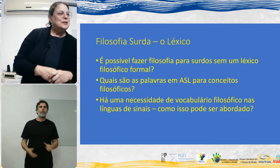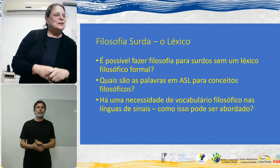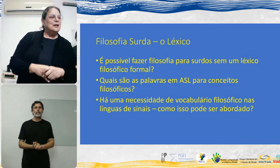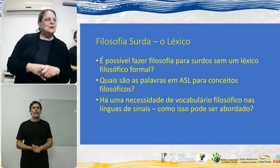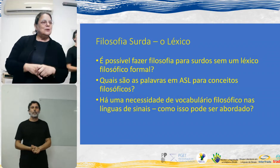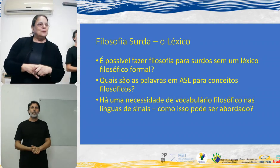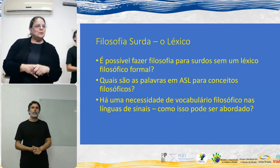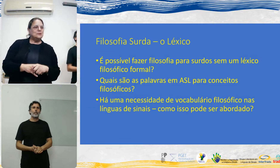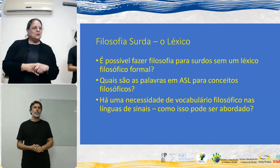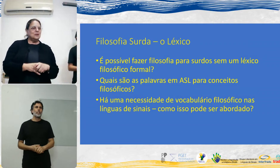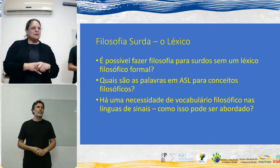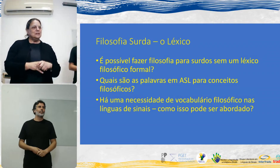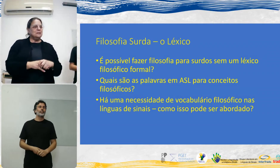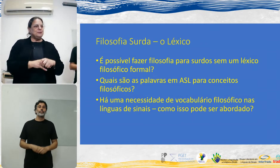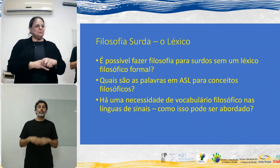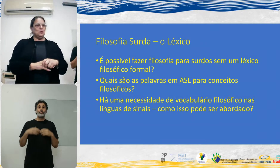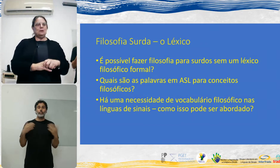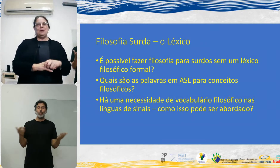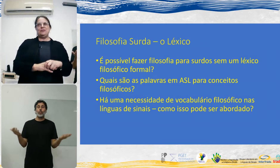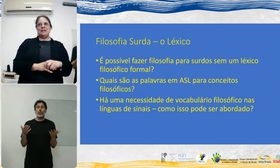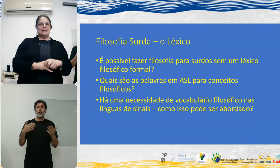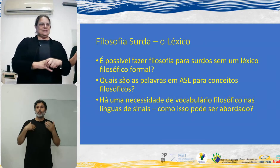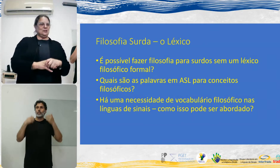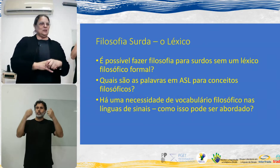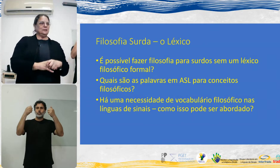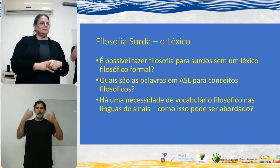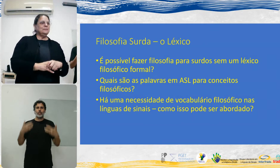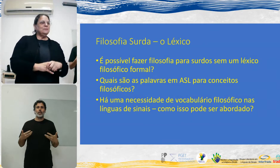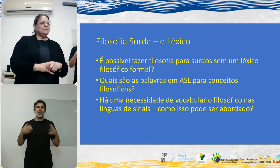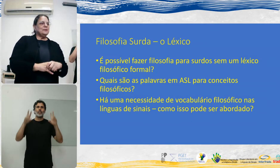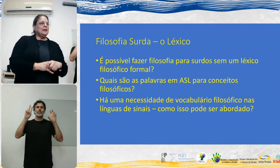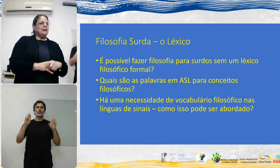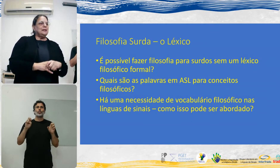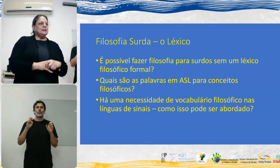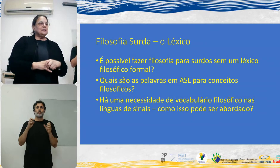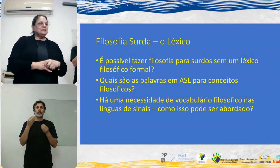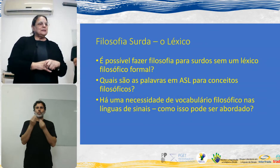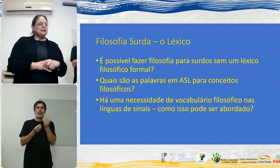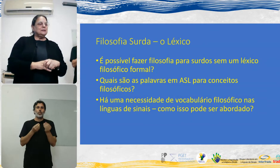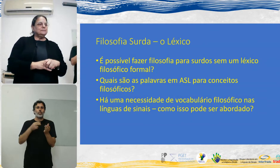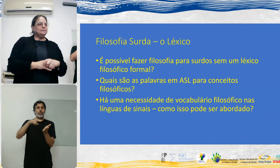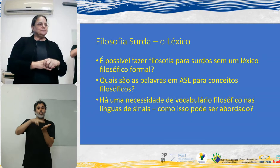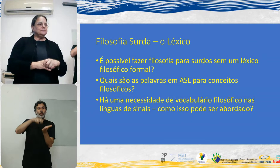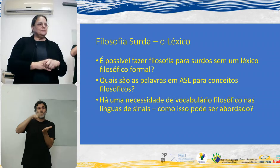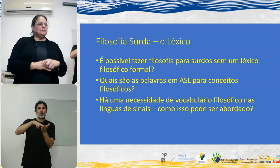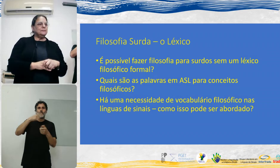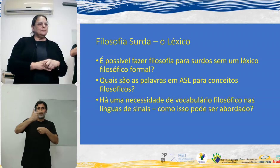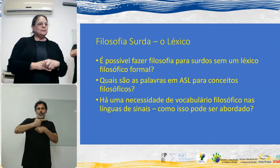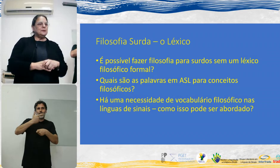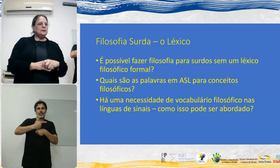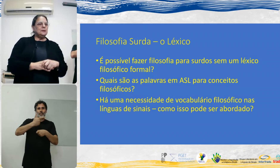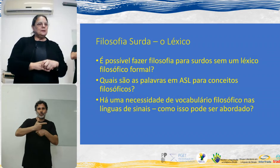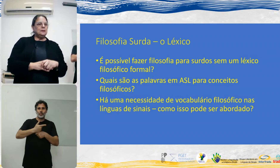So now I want to talk a little bit more about the lexicon. And